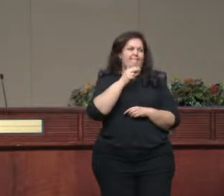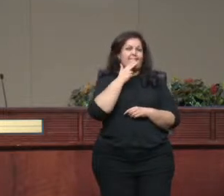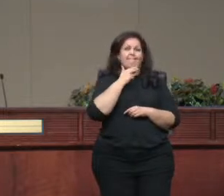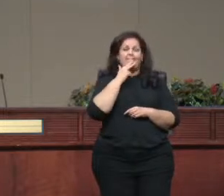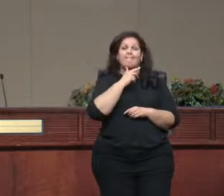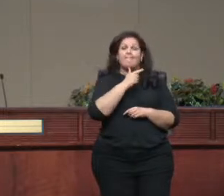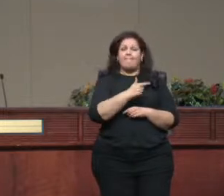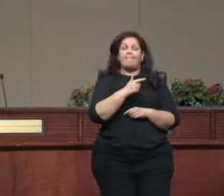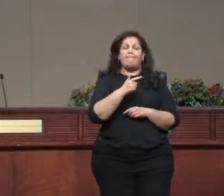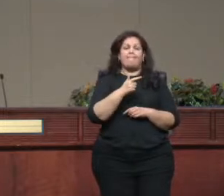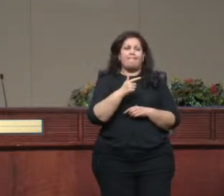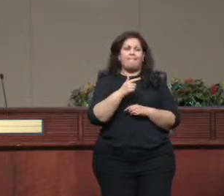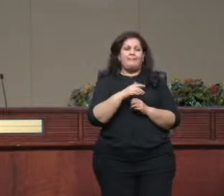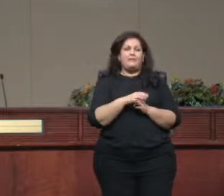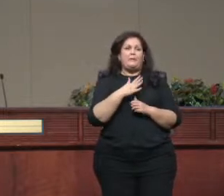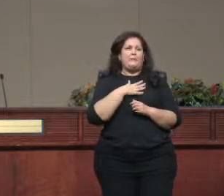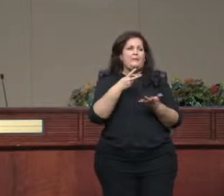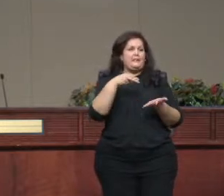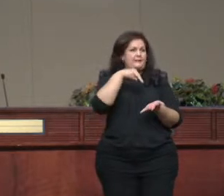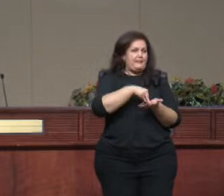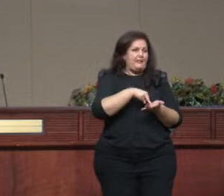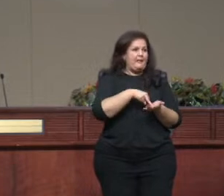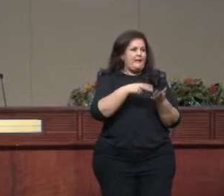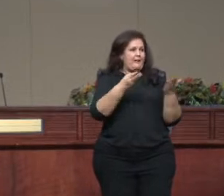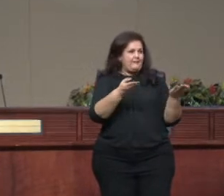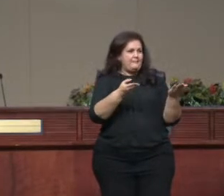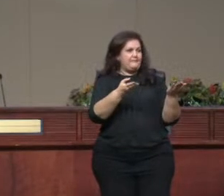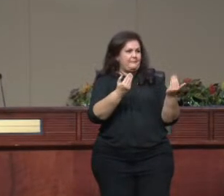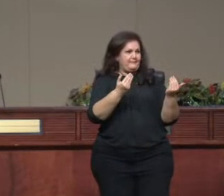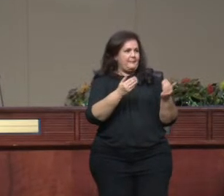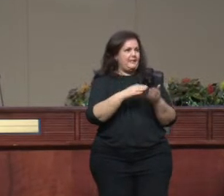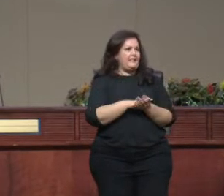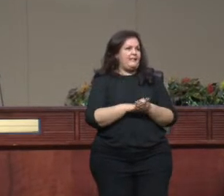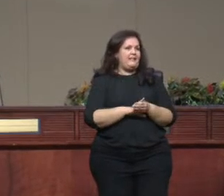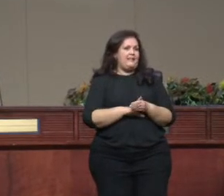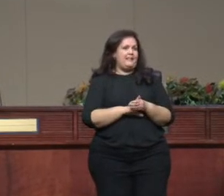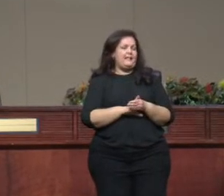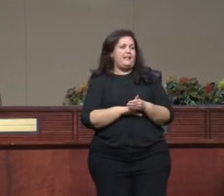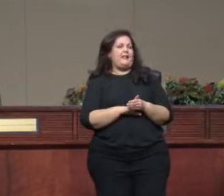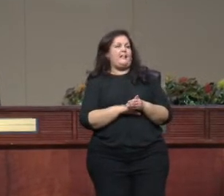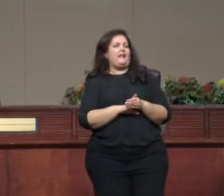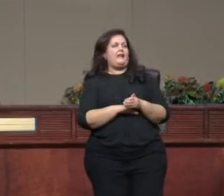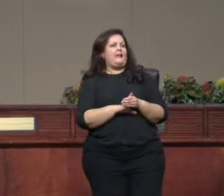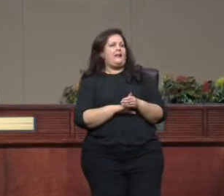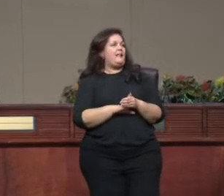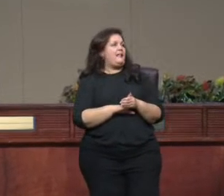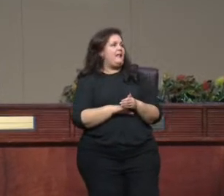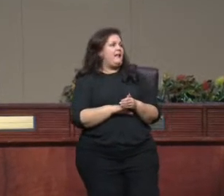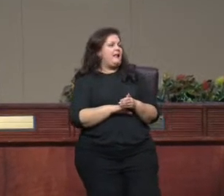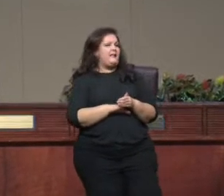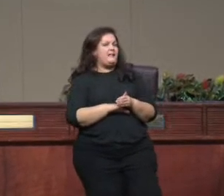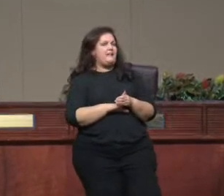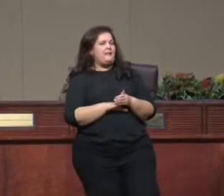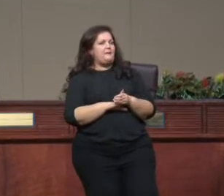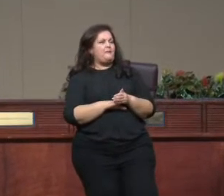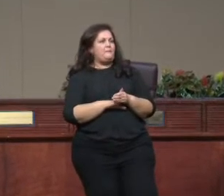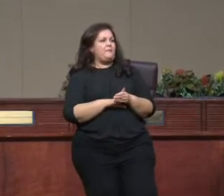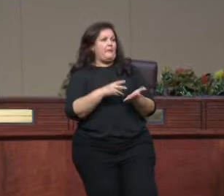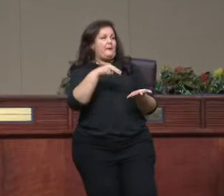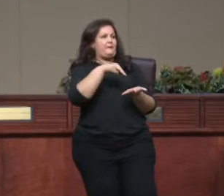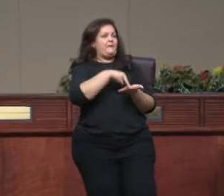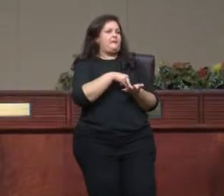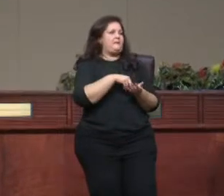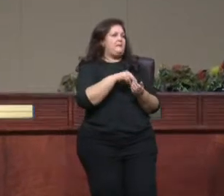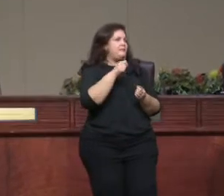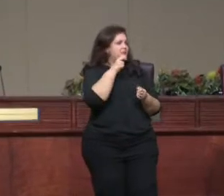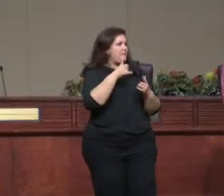just stand and wave your hands, I'm going to present an award to